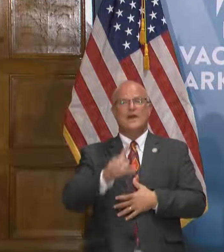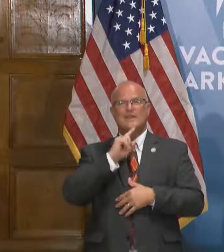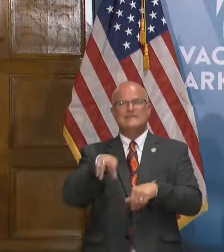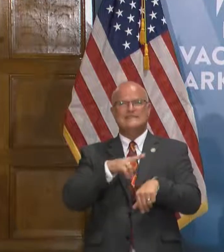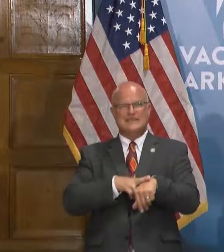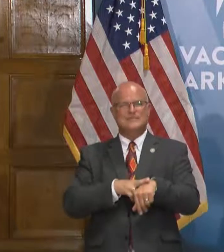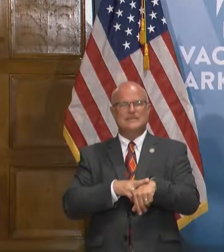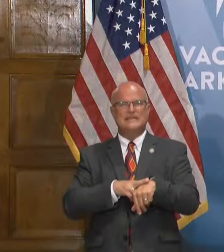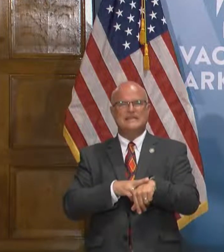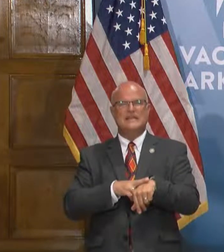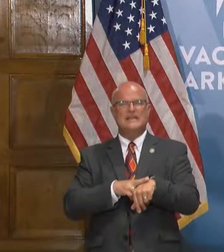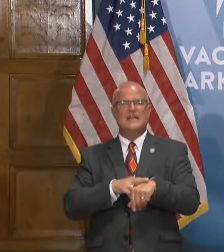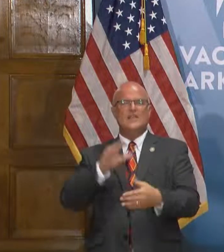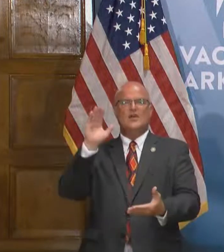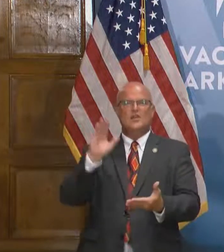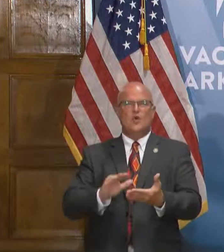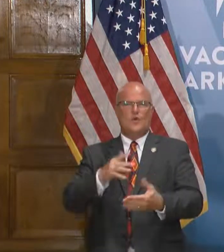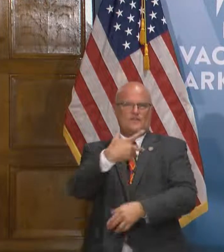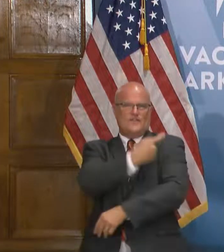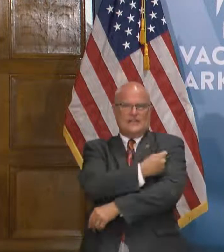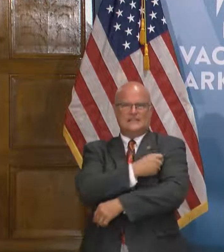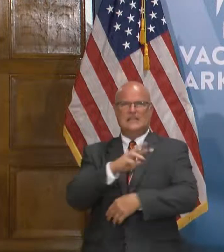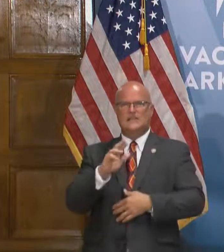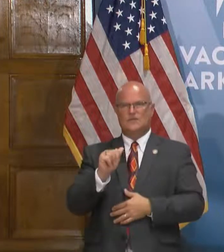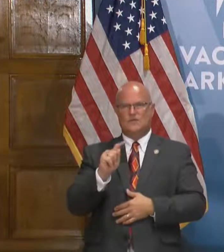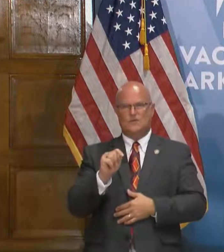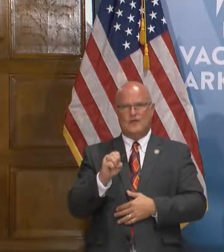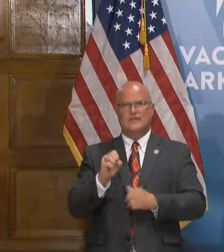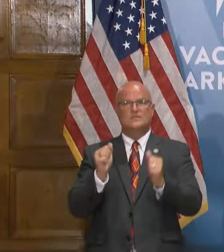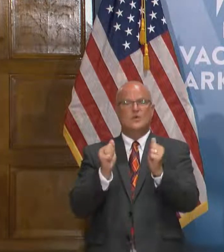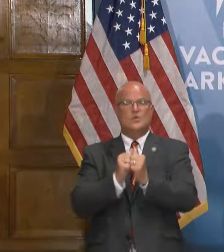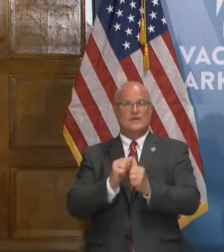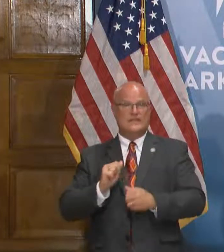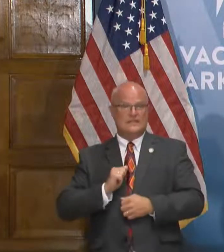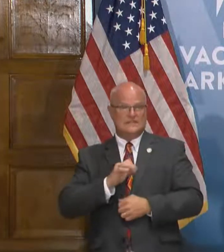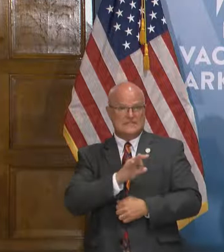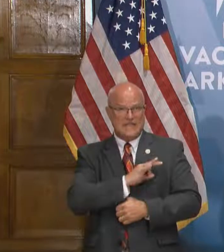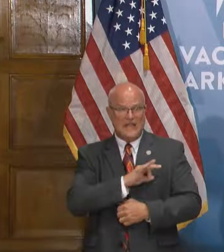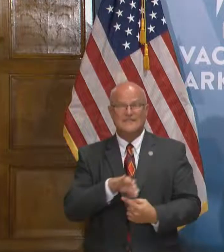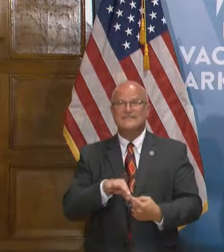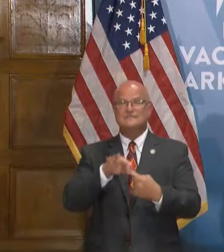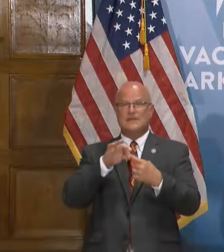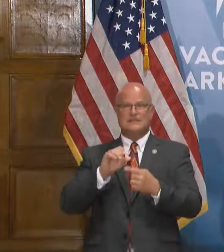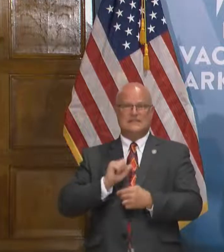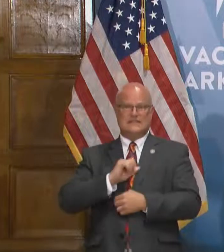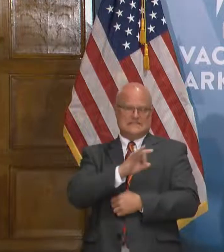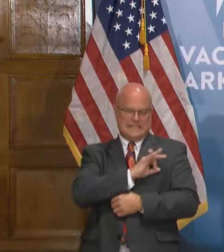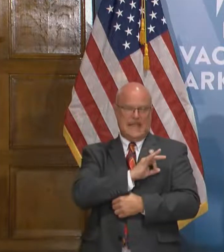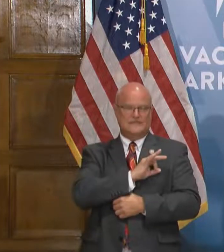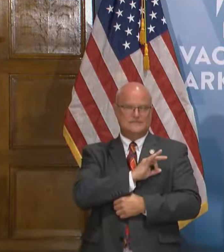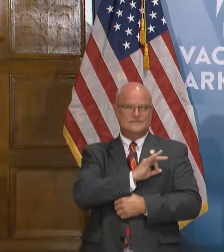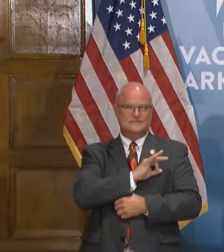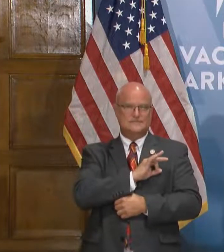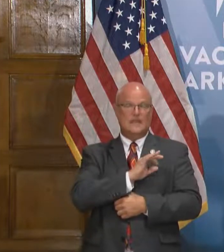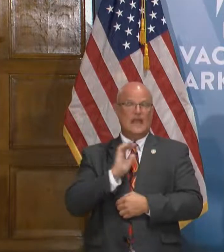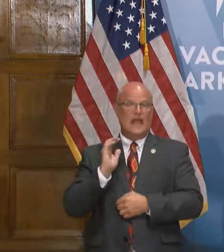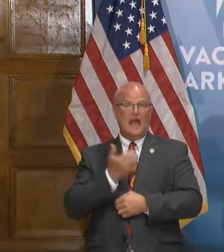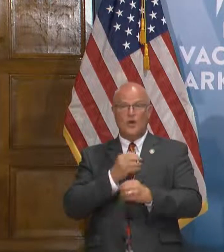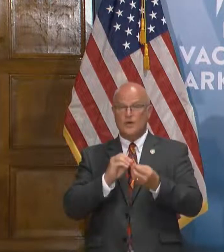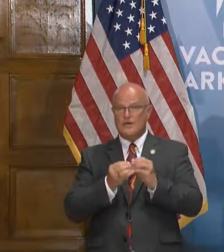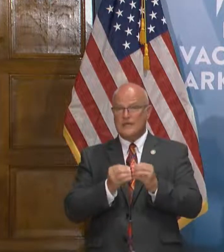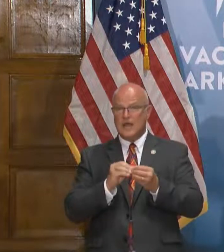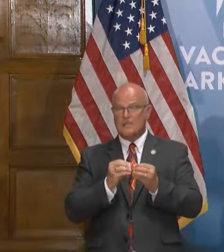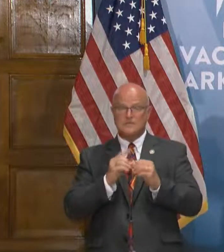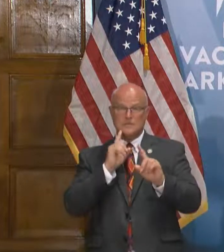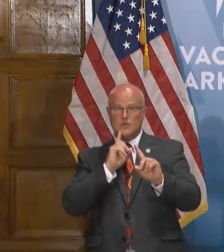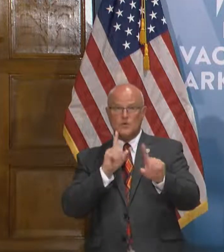typically lower vaccination rates with the staff, especially the staff. Our numbers, as